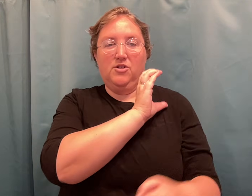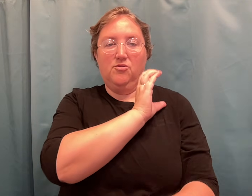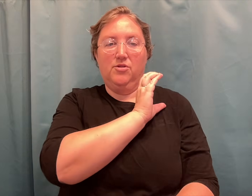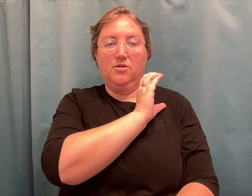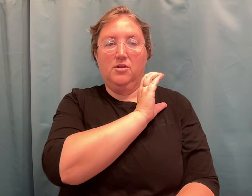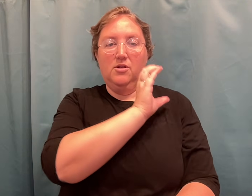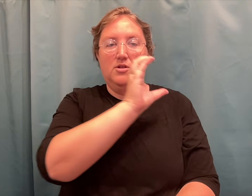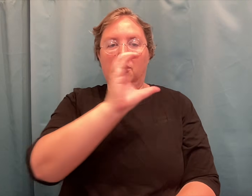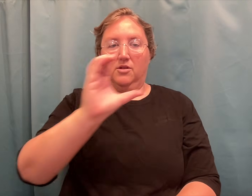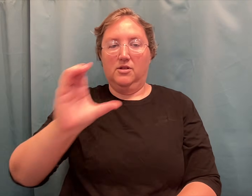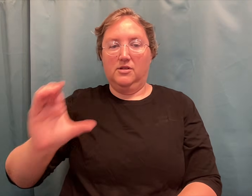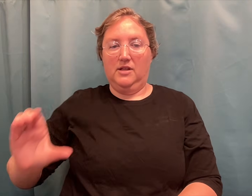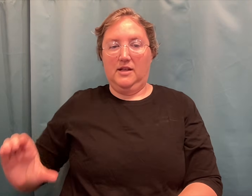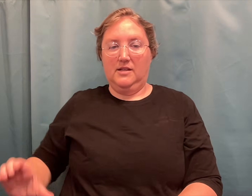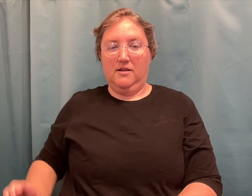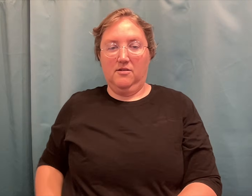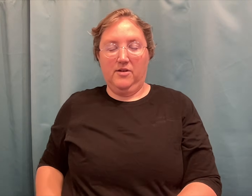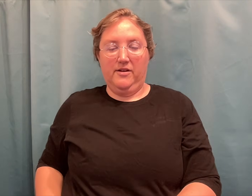shoulder. It slides out, around, and down.